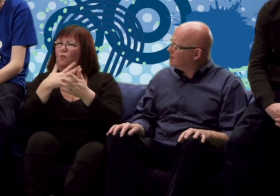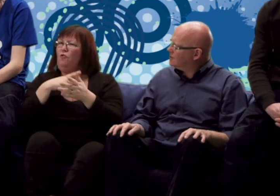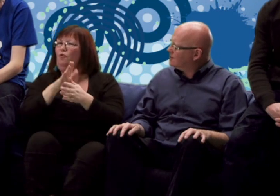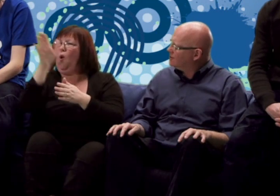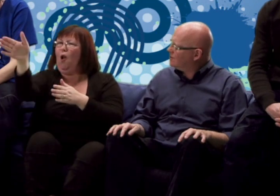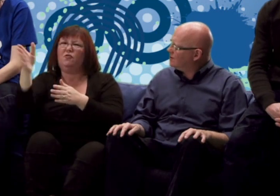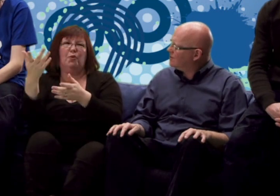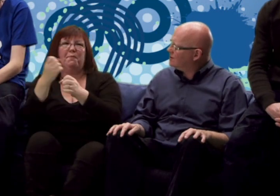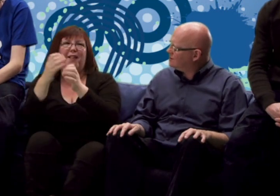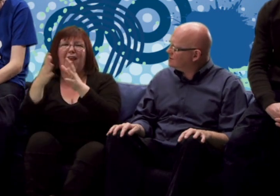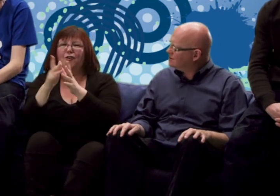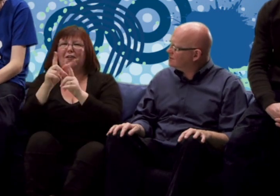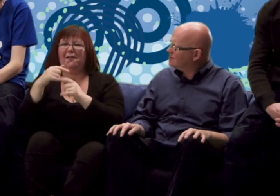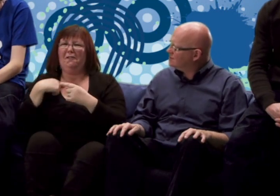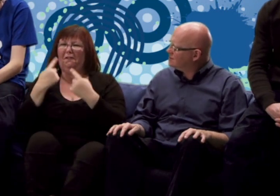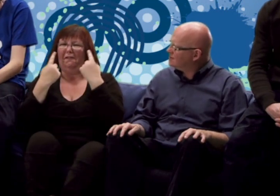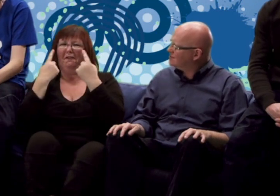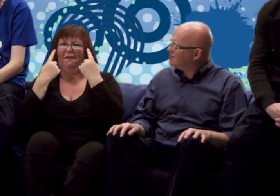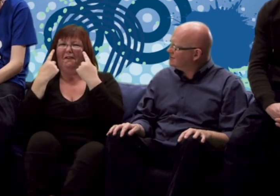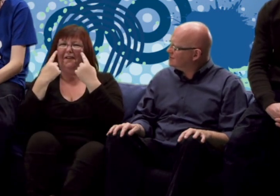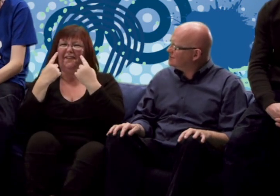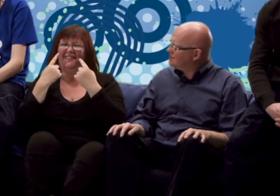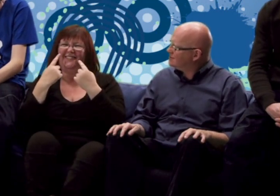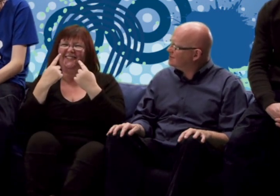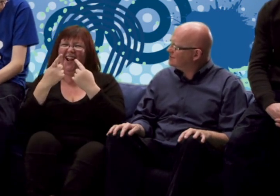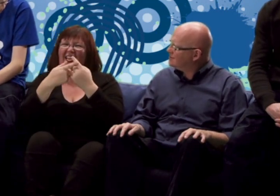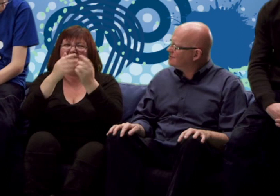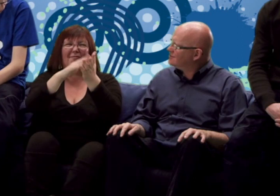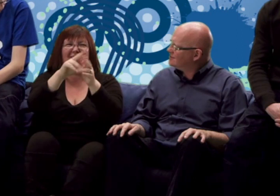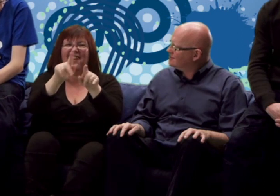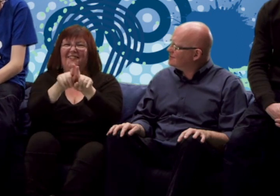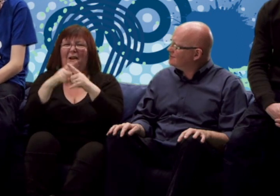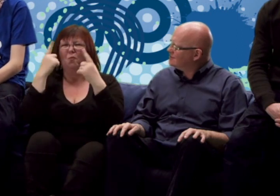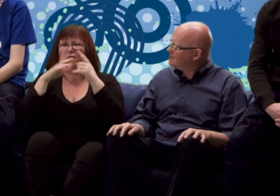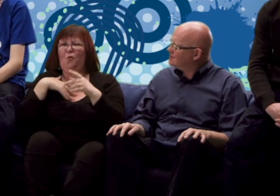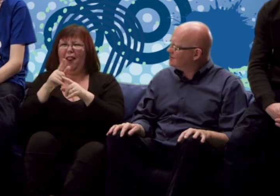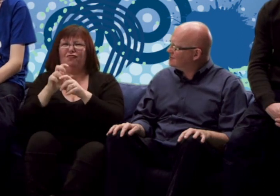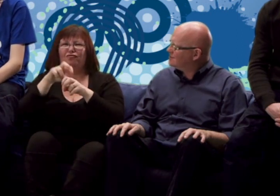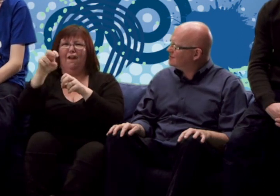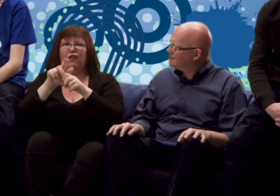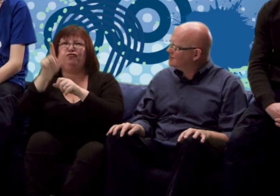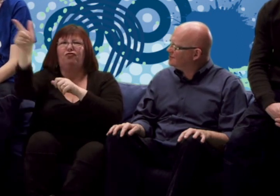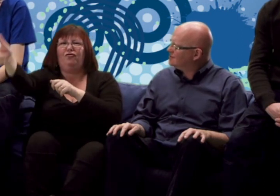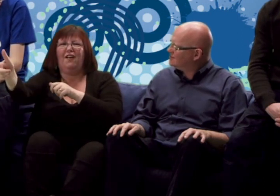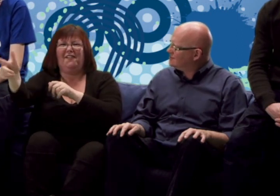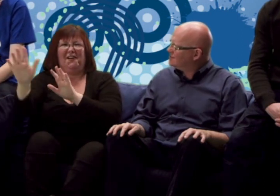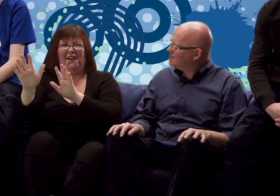them off. But they want to maybe go to Glasgow, and I would be worried as a mother thinking, you know, other parents are the